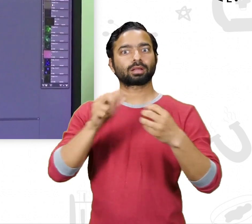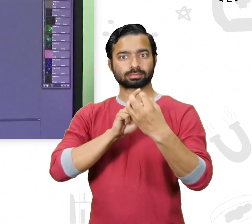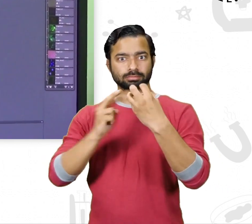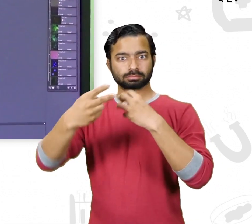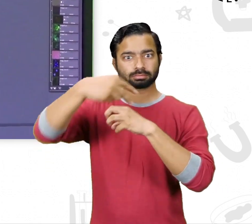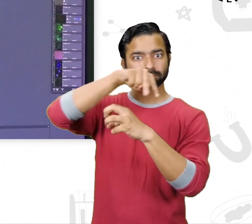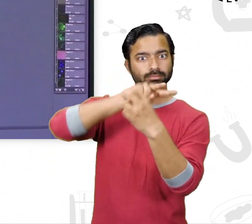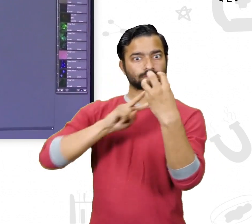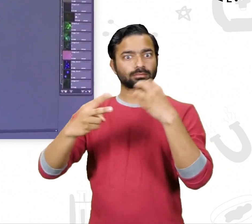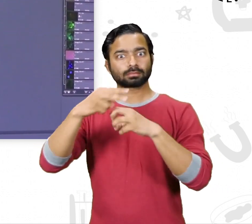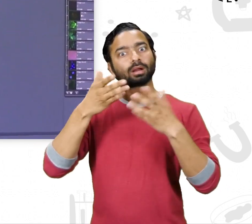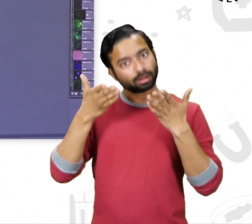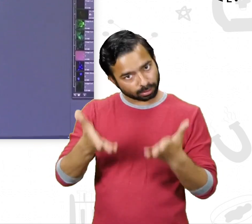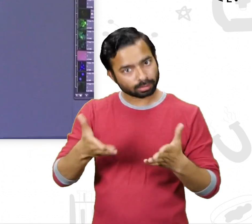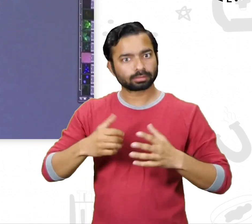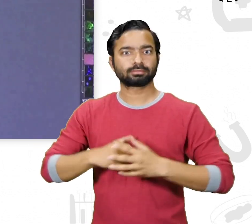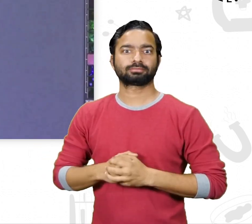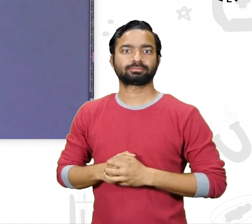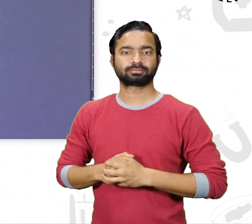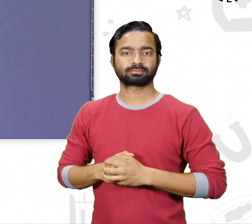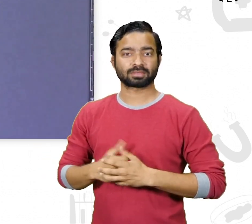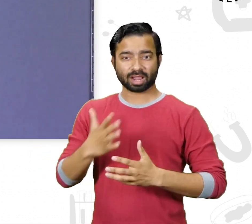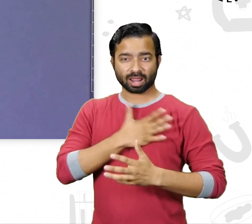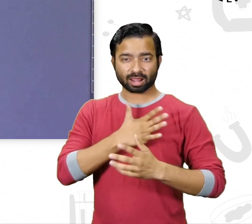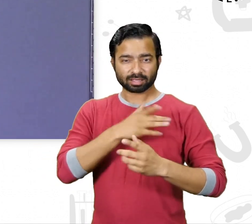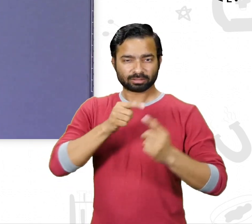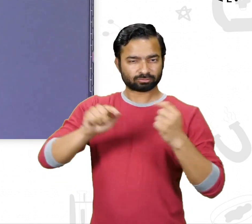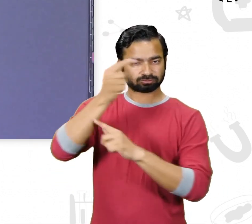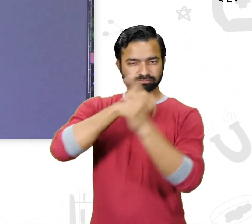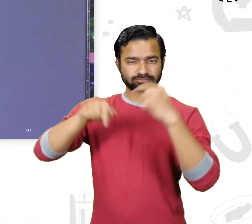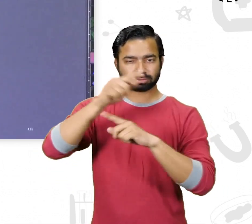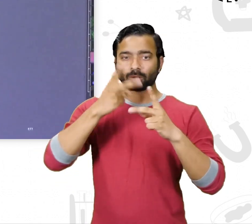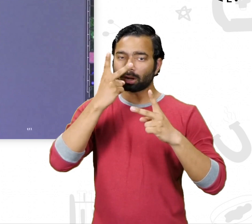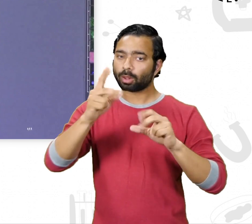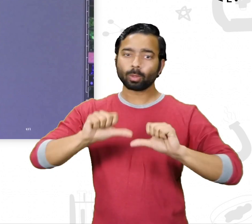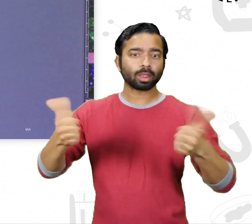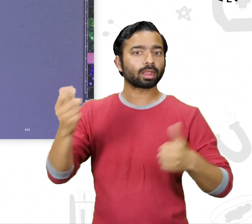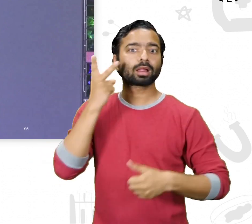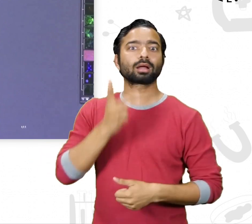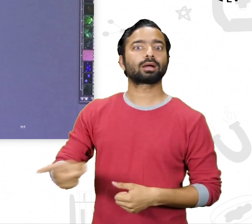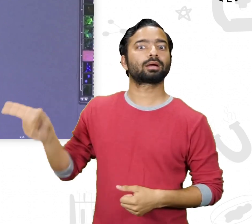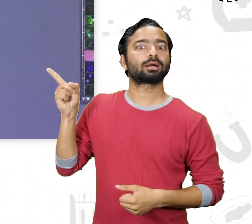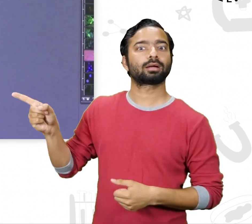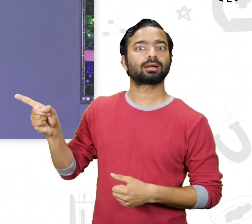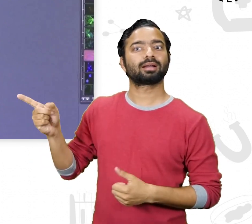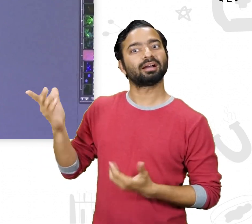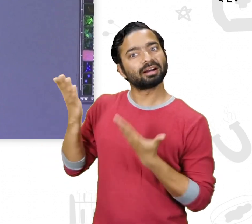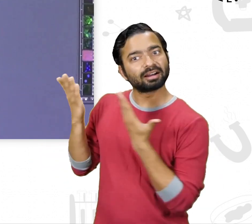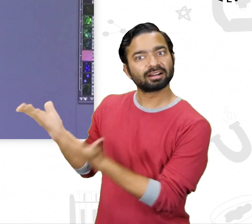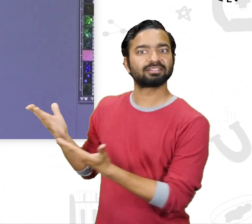some Drosophila, and this is also the live cell imaging.